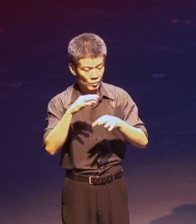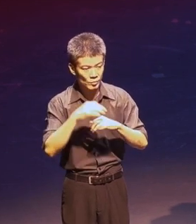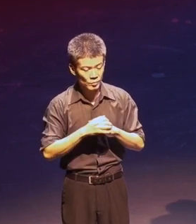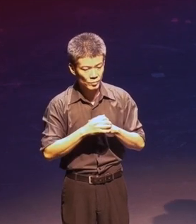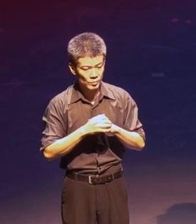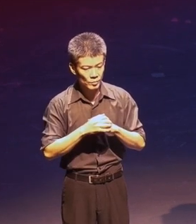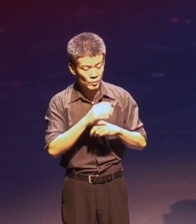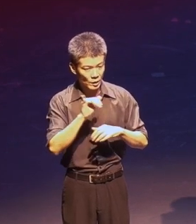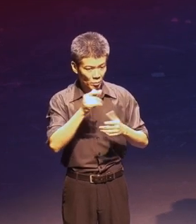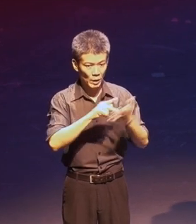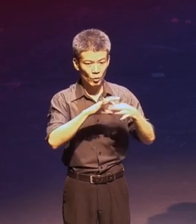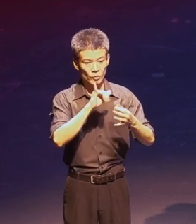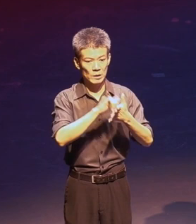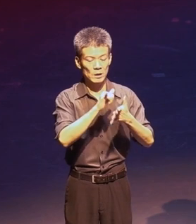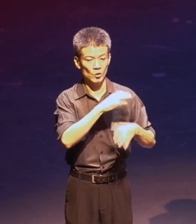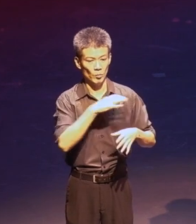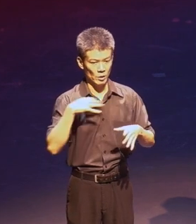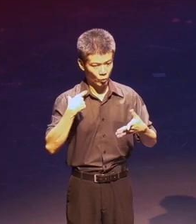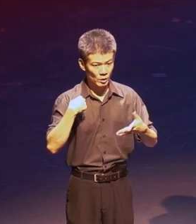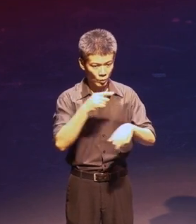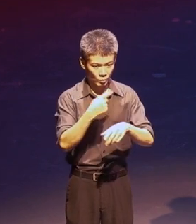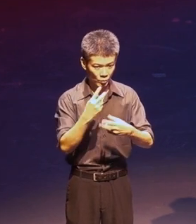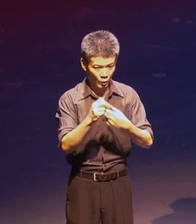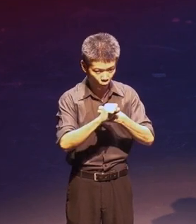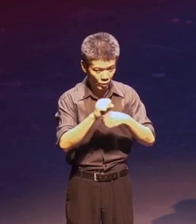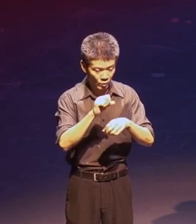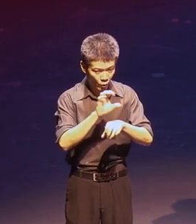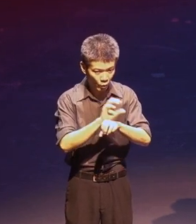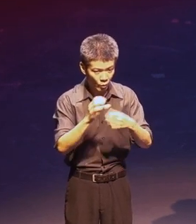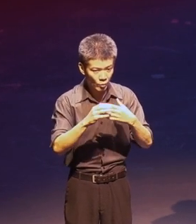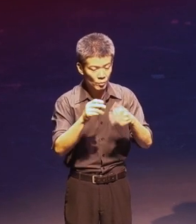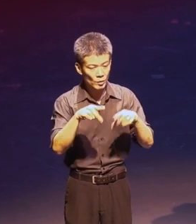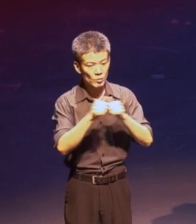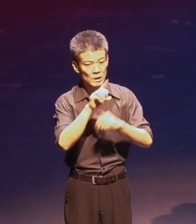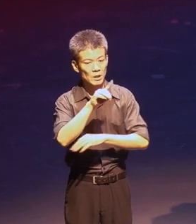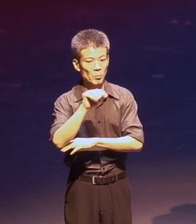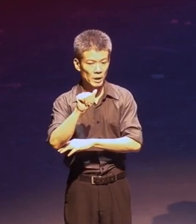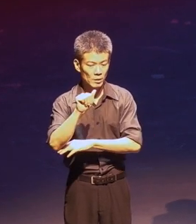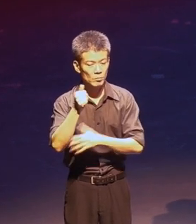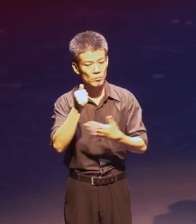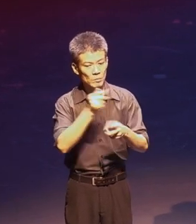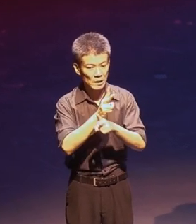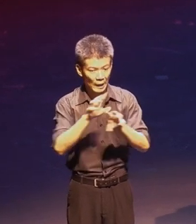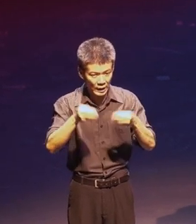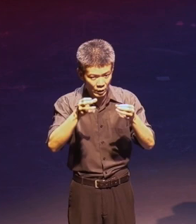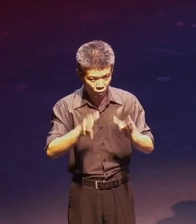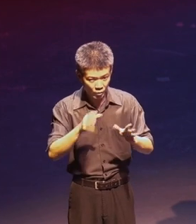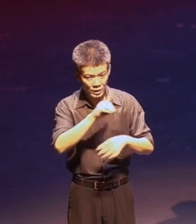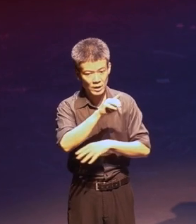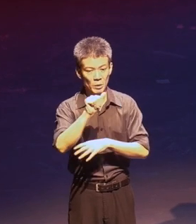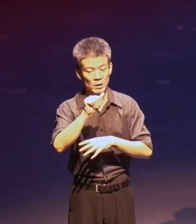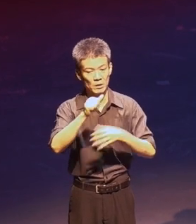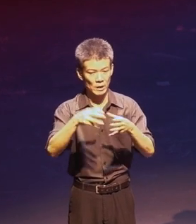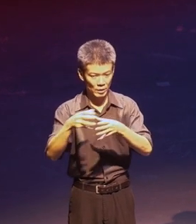Federation. And as part of the Steering Committee, we work closely together with persons with disabilities, caregivers,